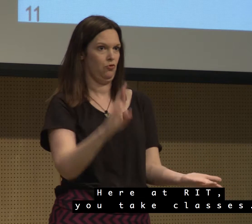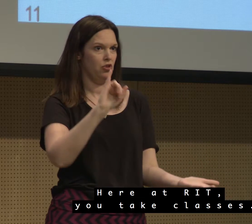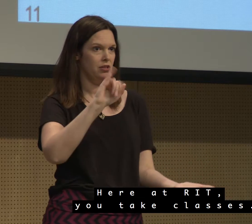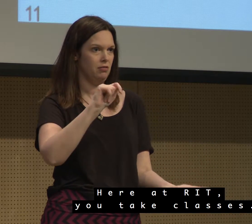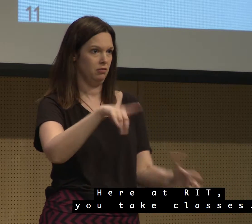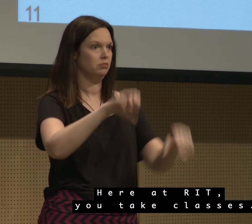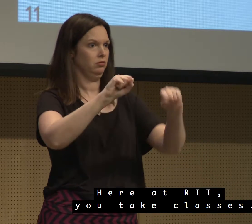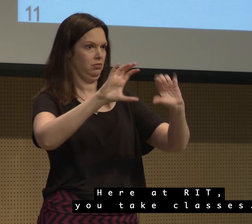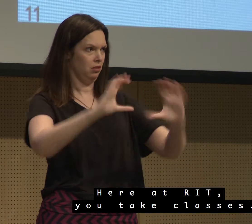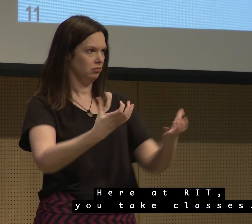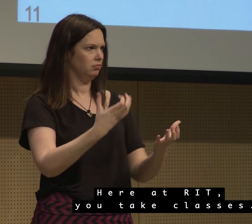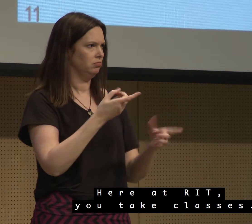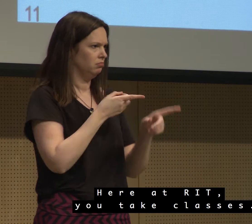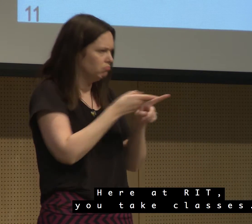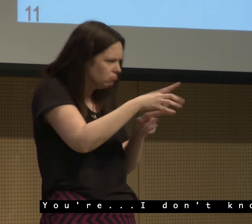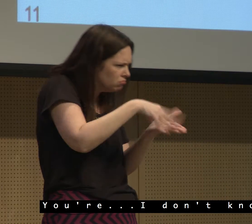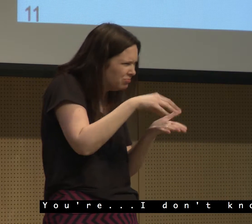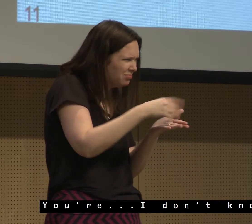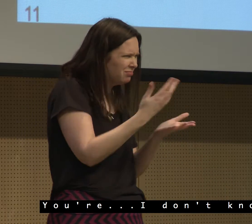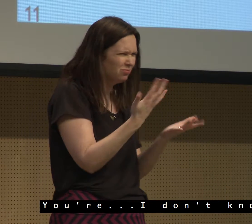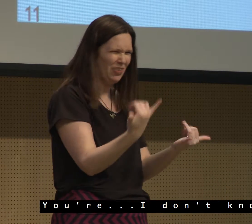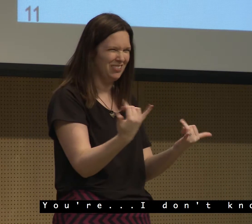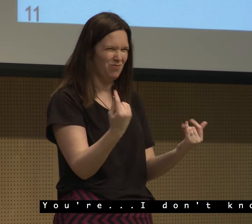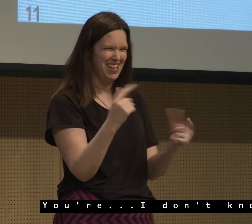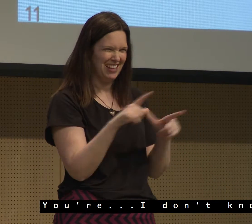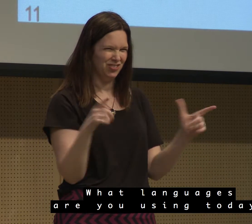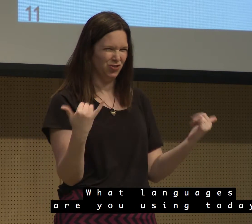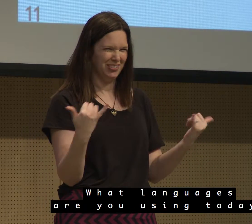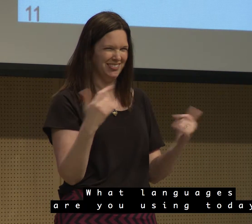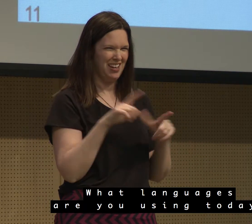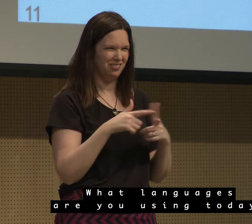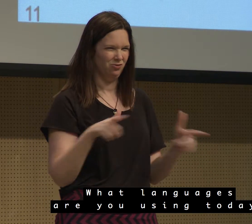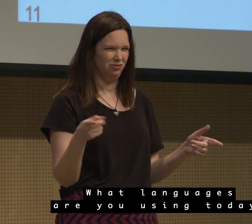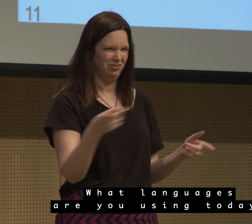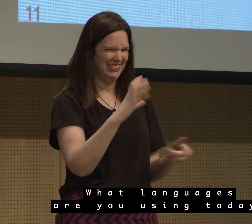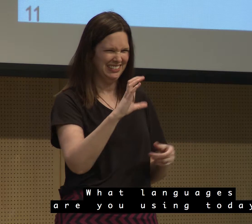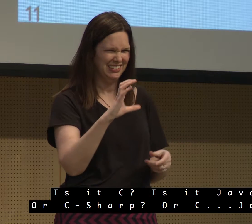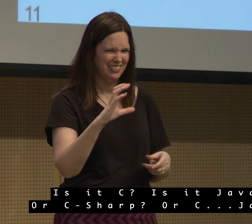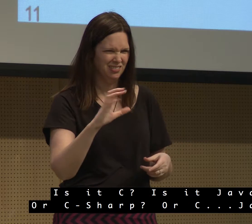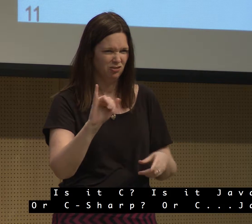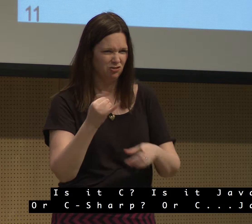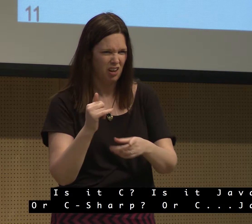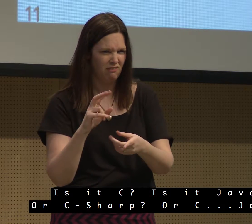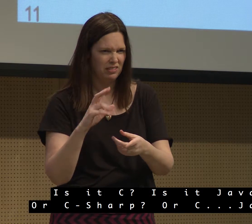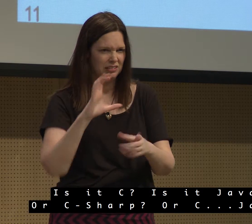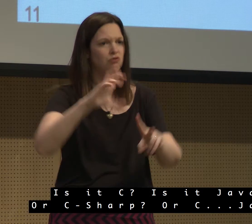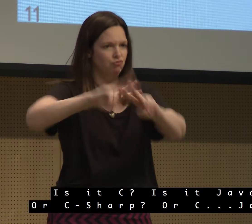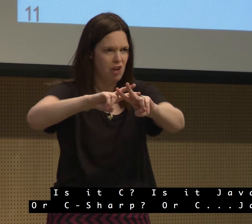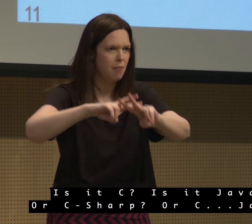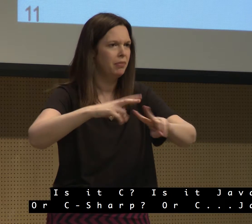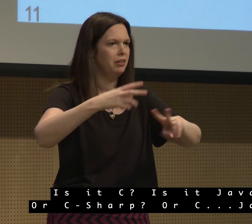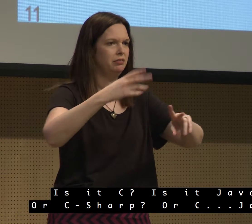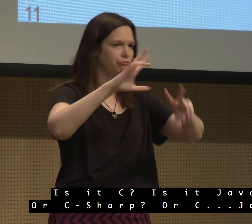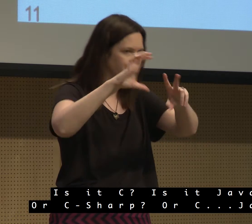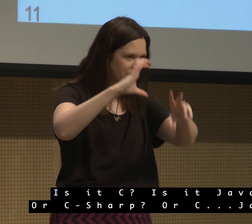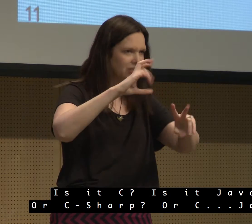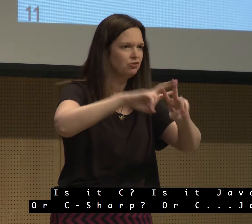at RIT, you take classes, I don't know, what languages are you using today? Is it C? Is it Java? Or C#?